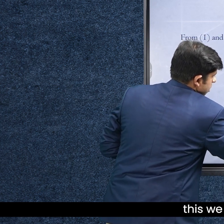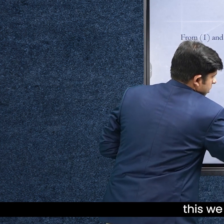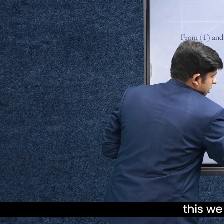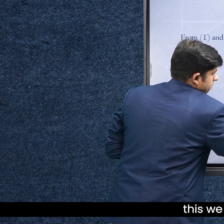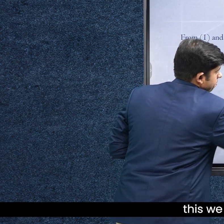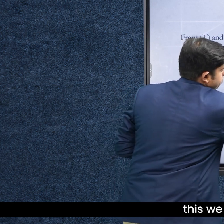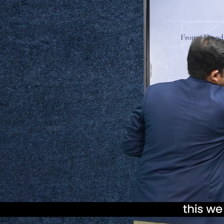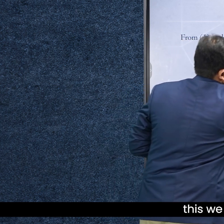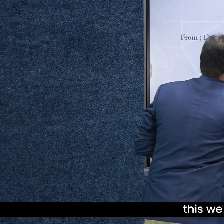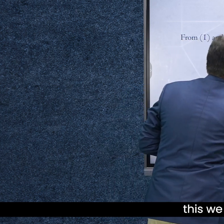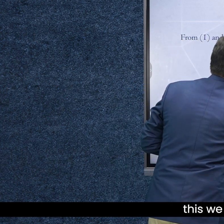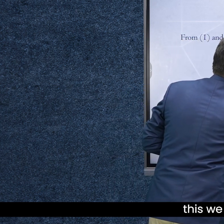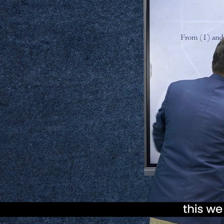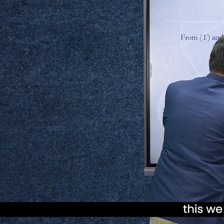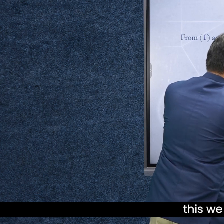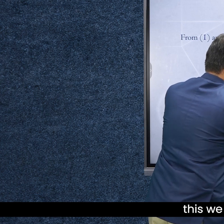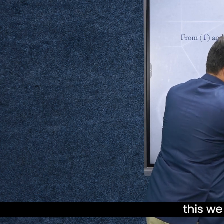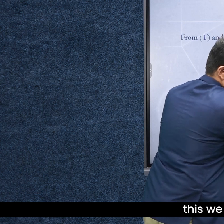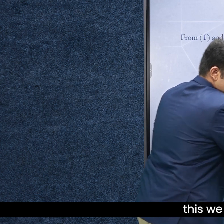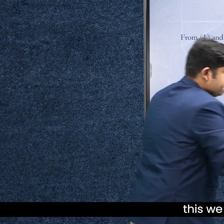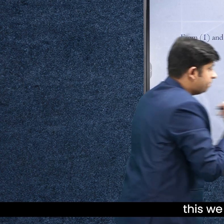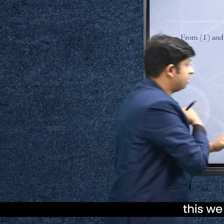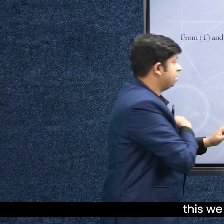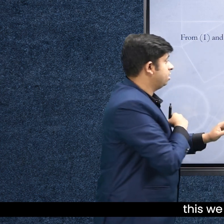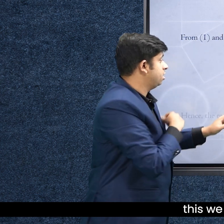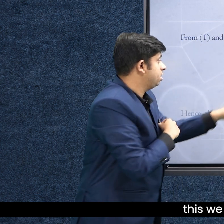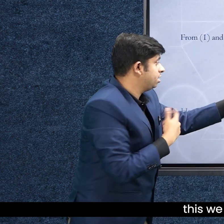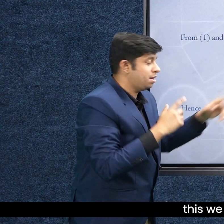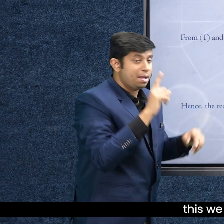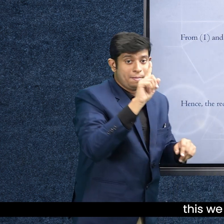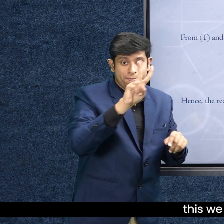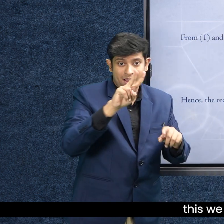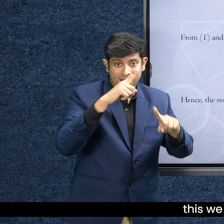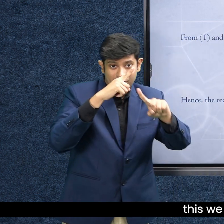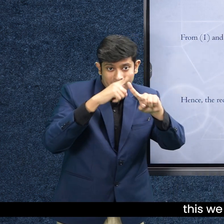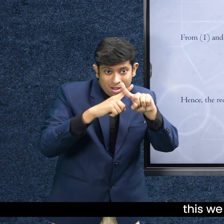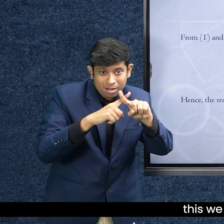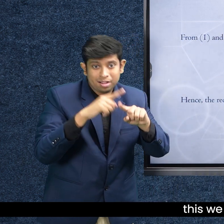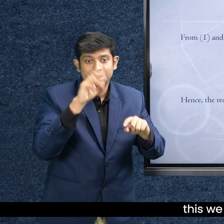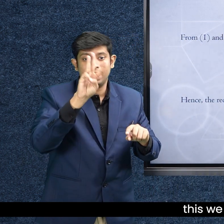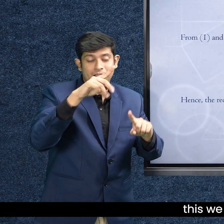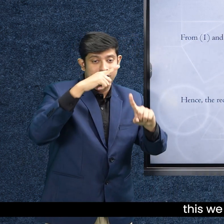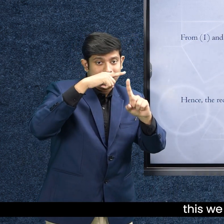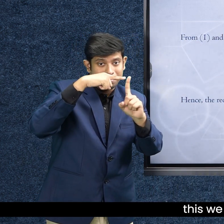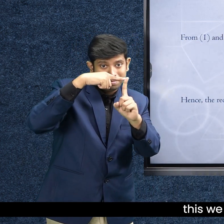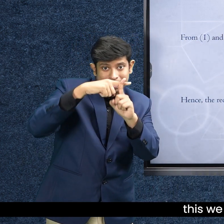This we can write H is equal to 12 into 3 plus 12.